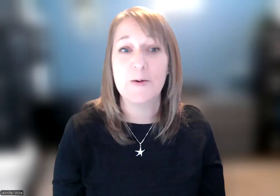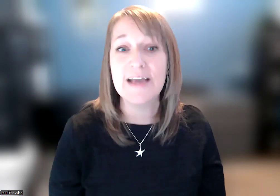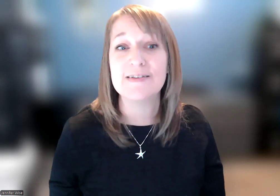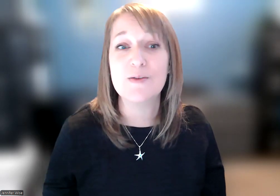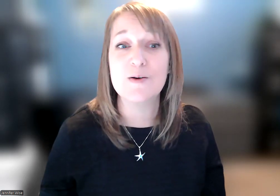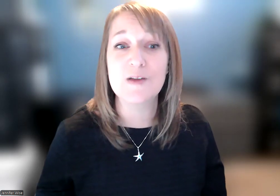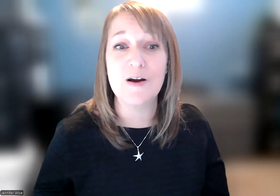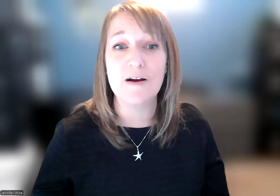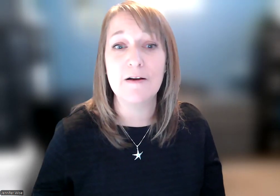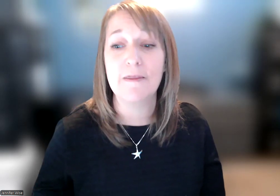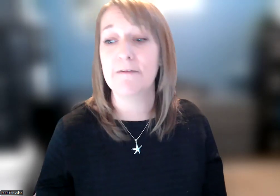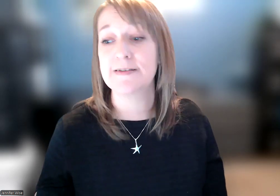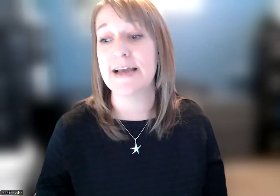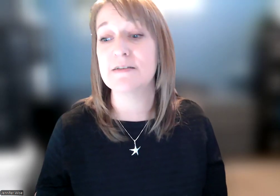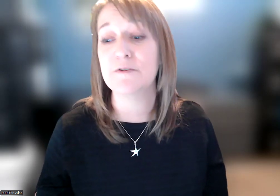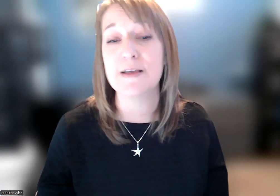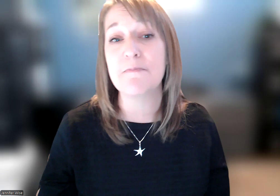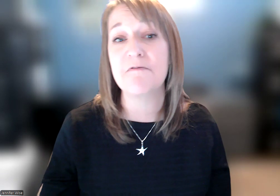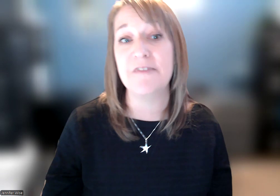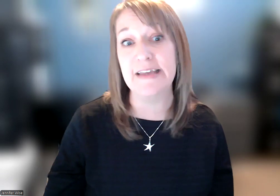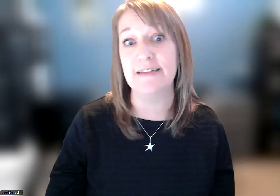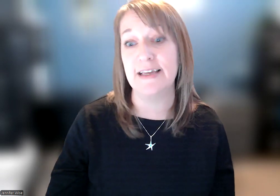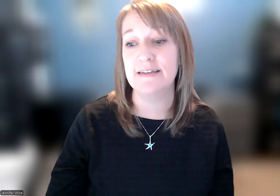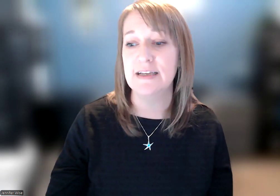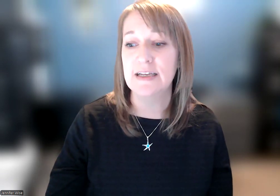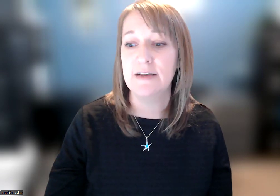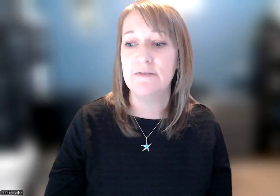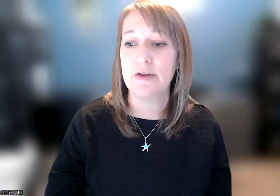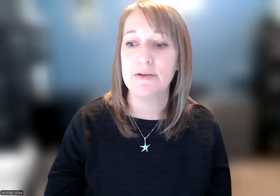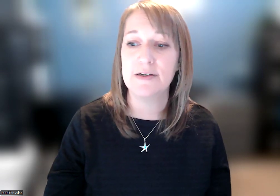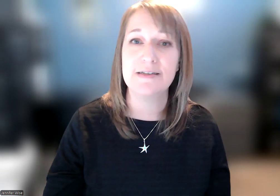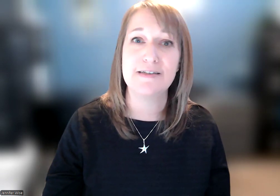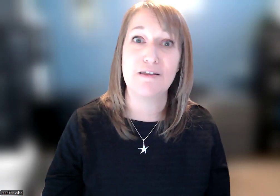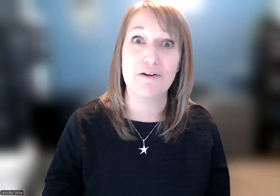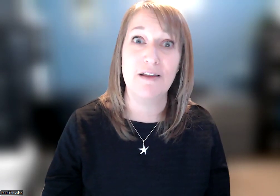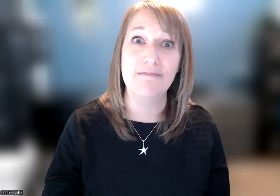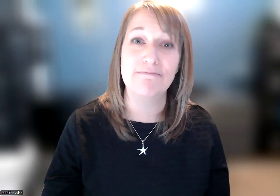okay, so those are the signs for some feelings in vocabulary list 30.